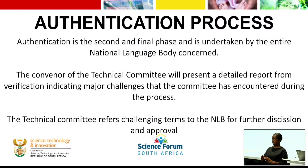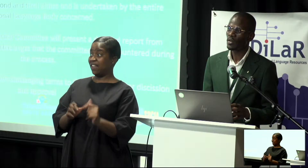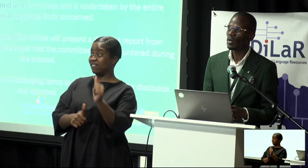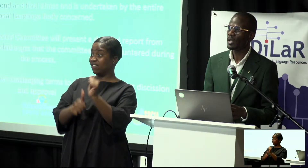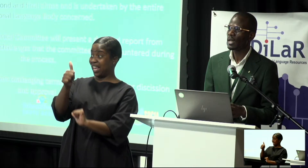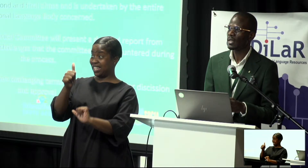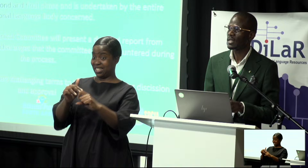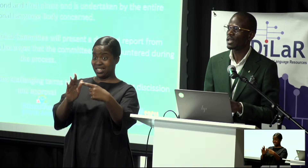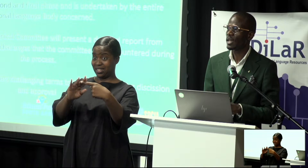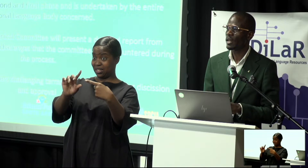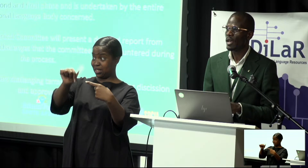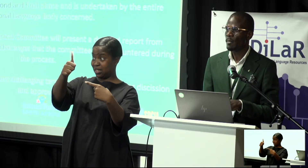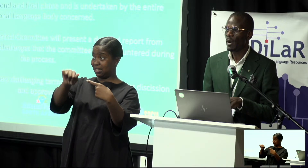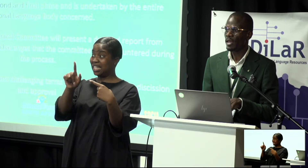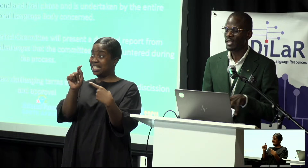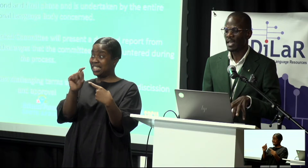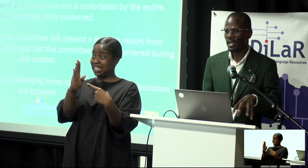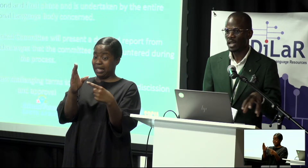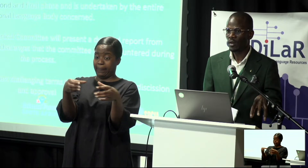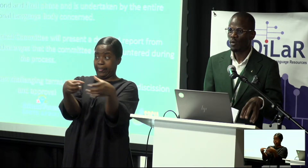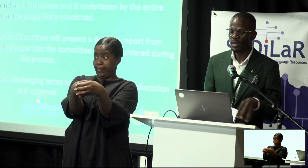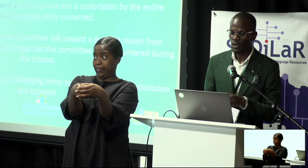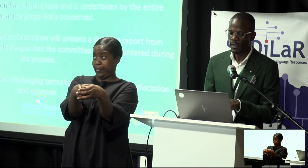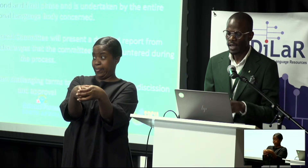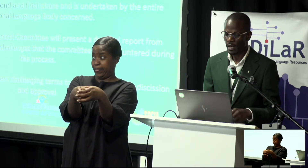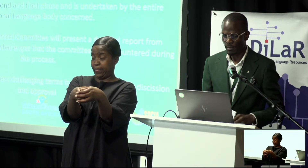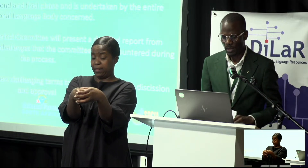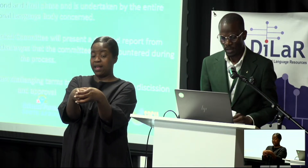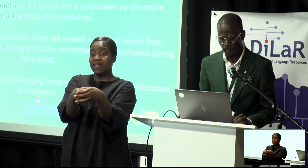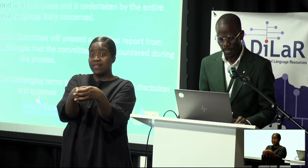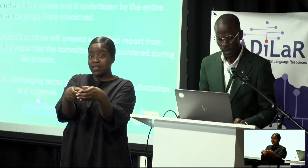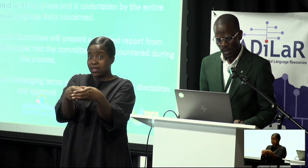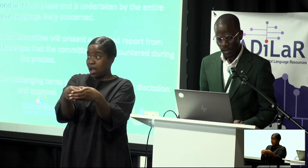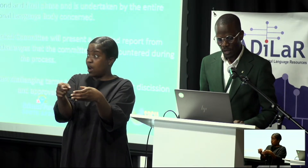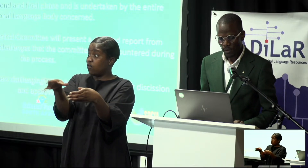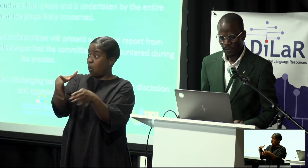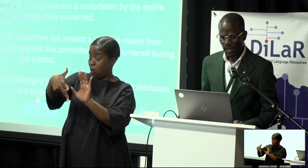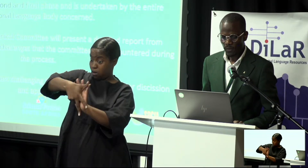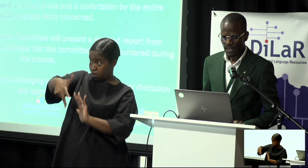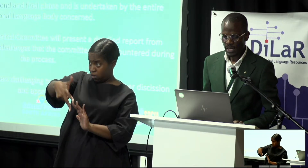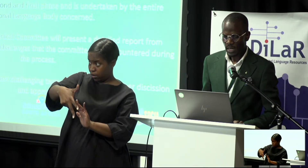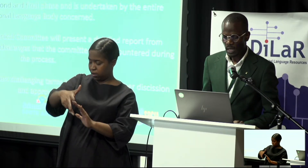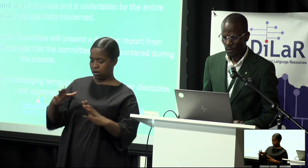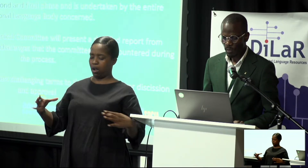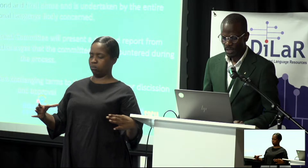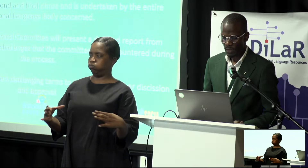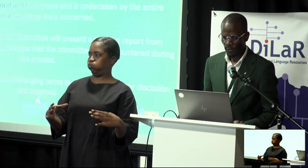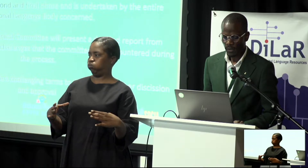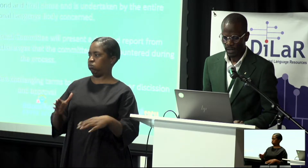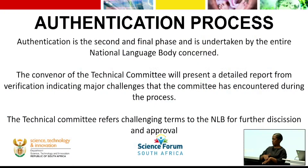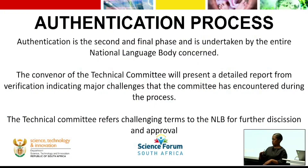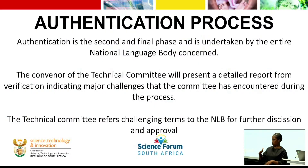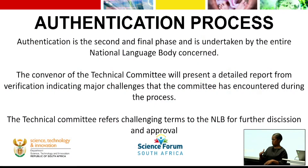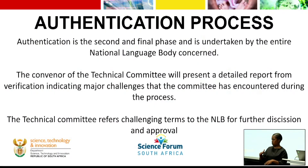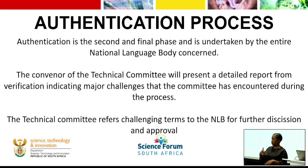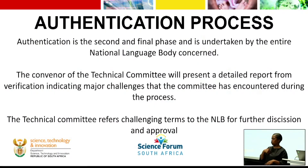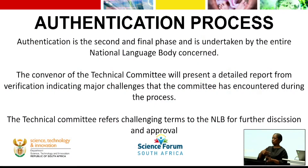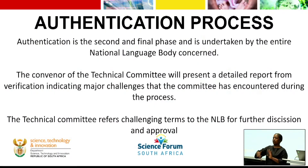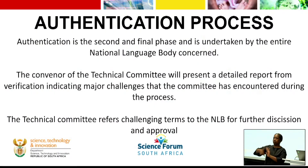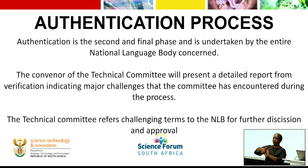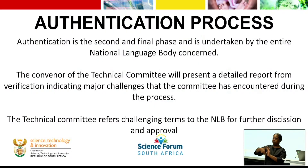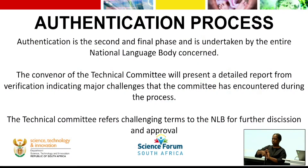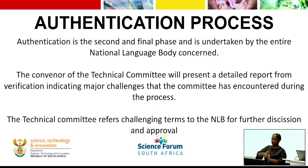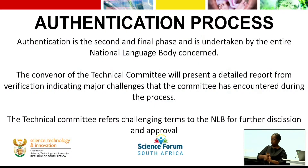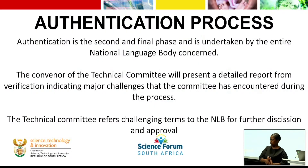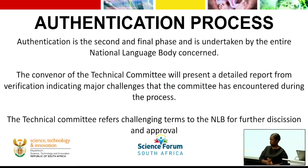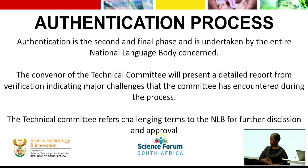that verification is only undertaken by a technical committee of the NLB. The convener of the Technical Committee for Verification will present